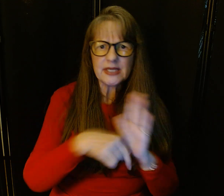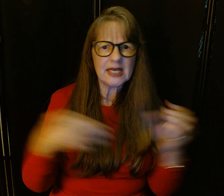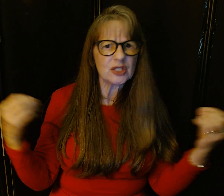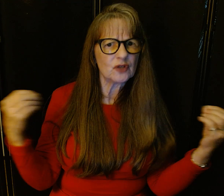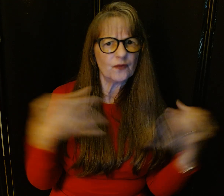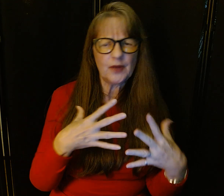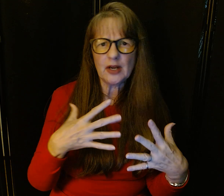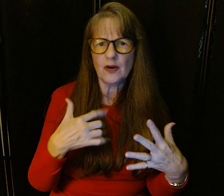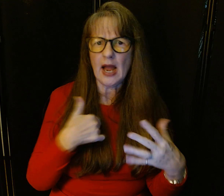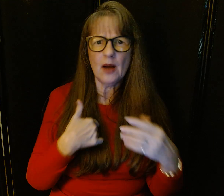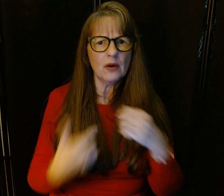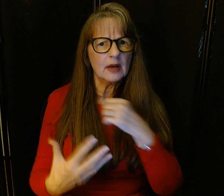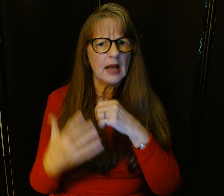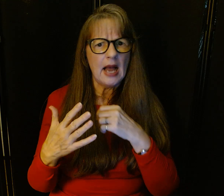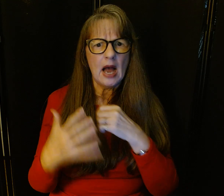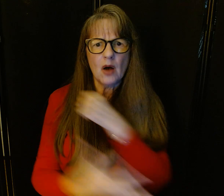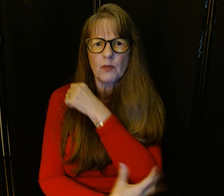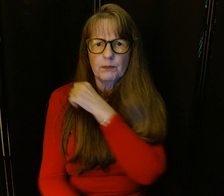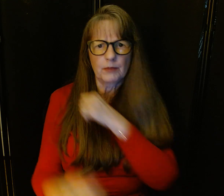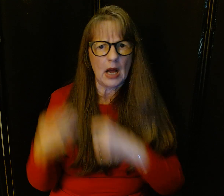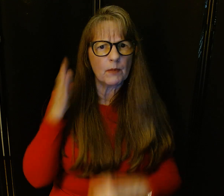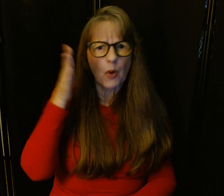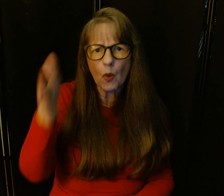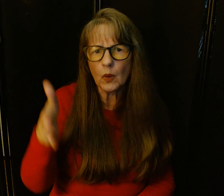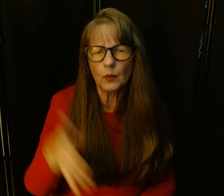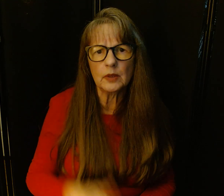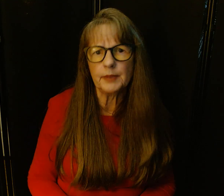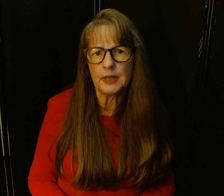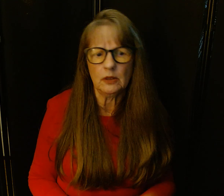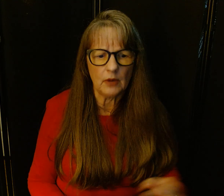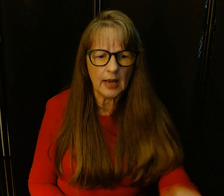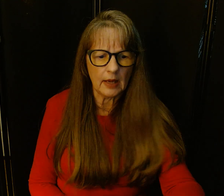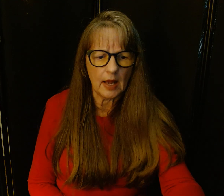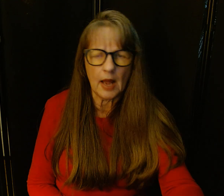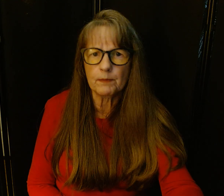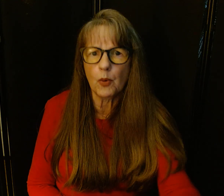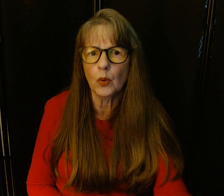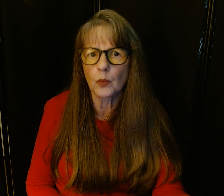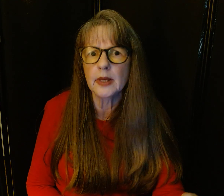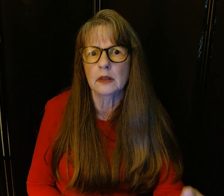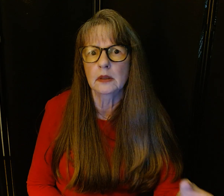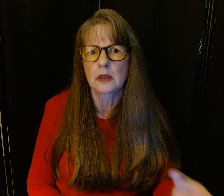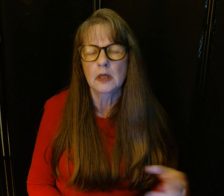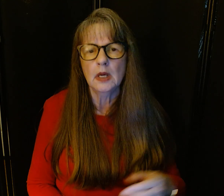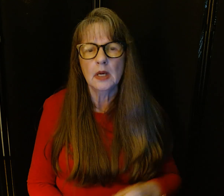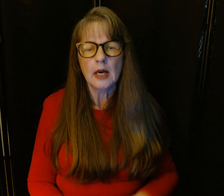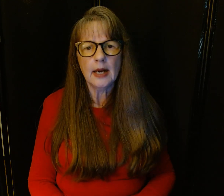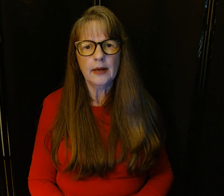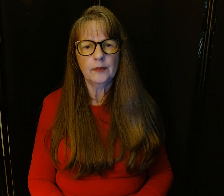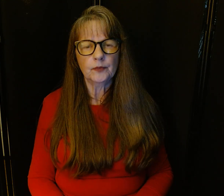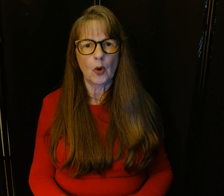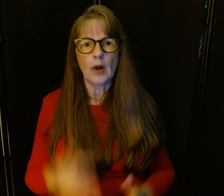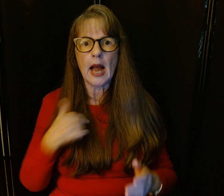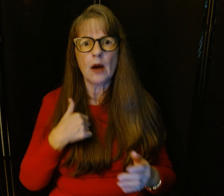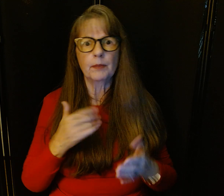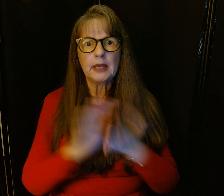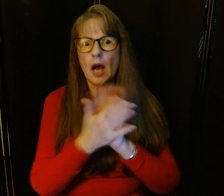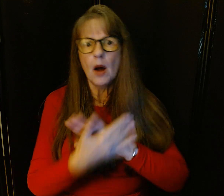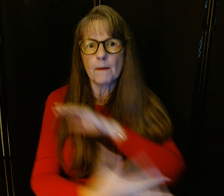intense fear. I'll poor will be. I poor will, or I'll become